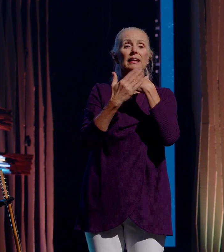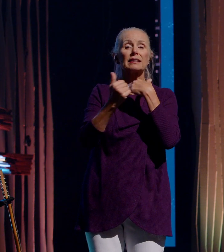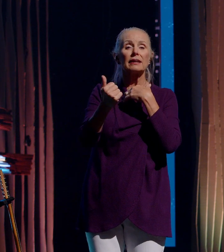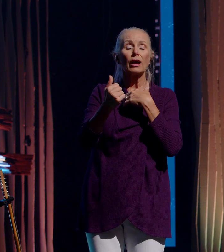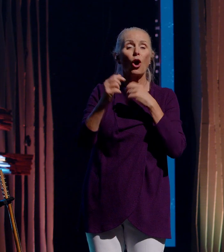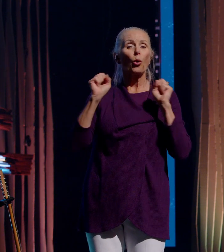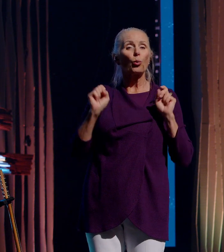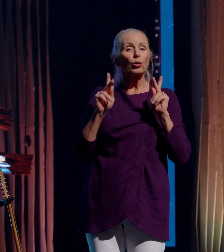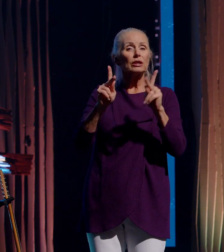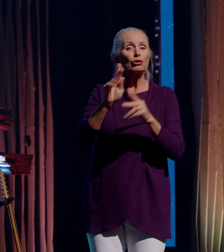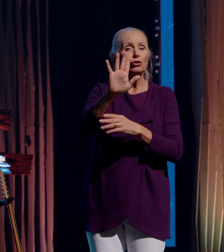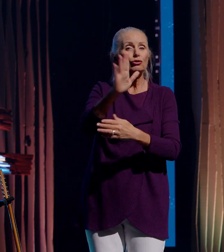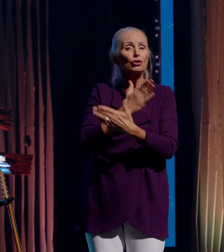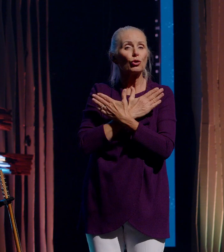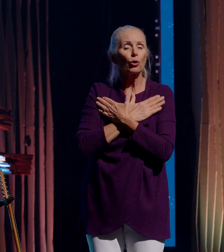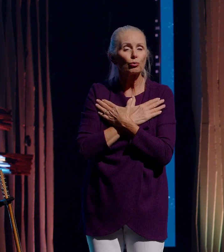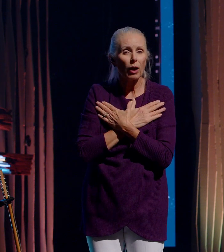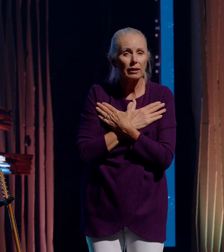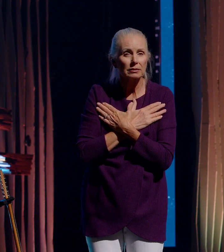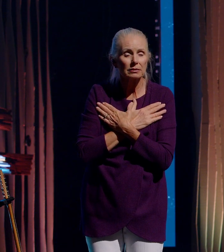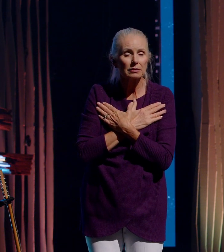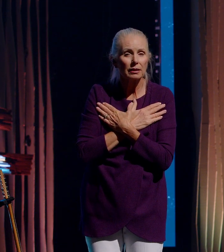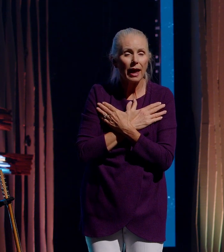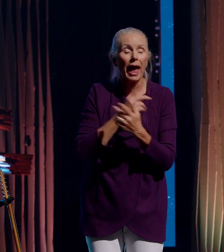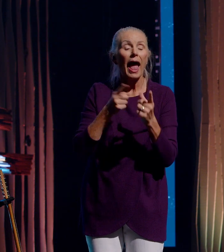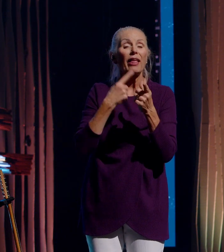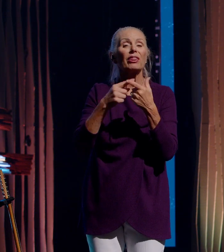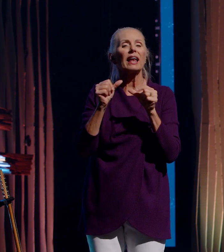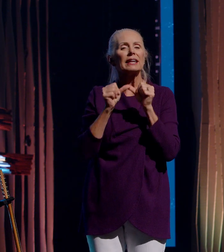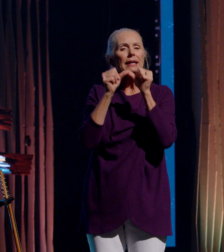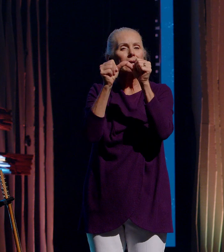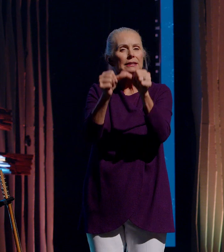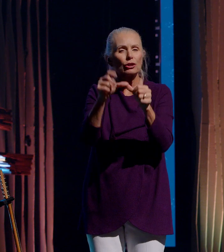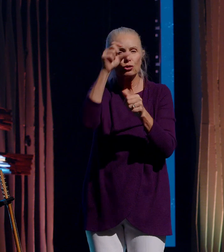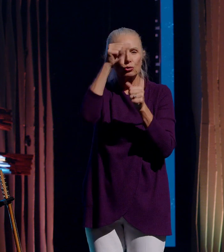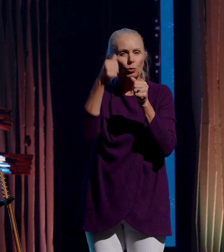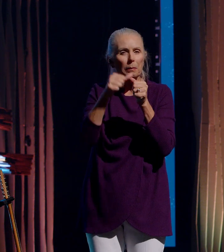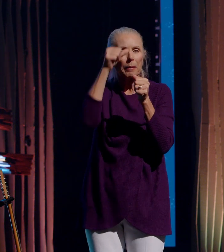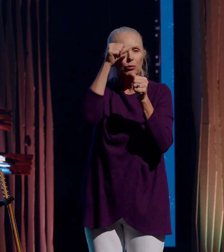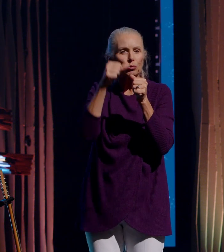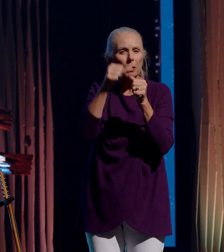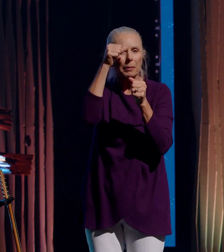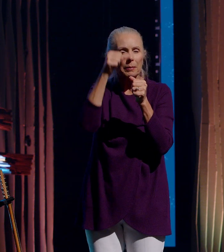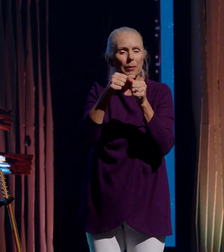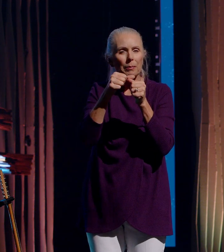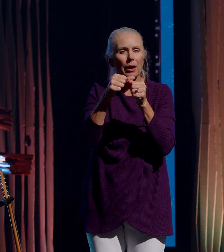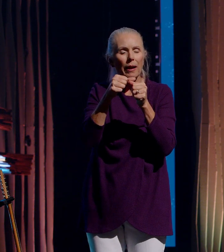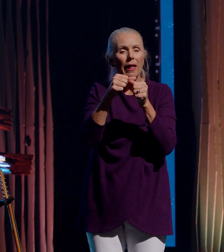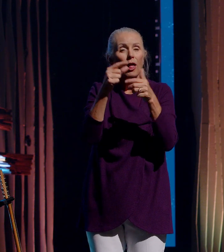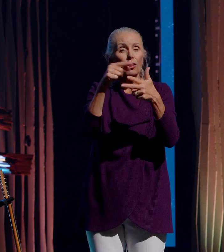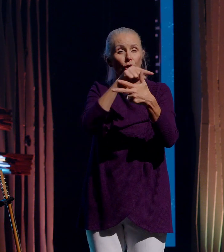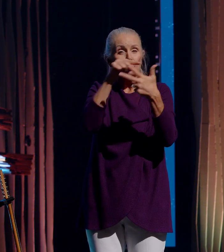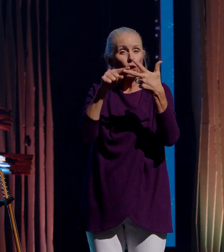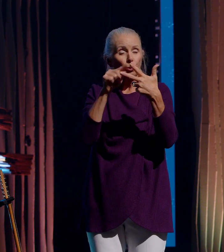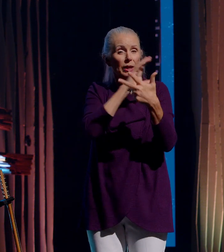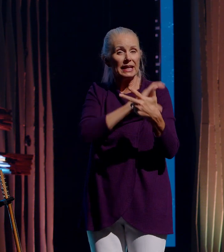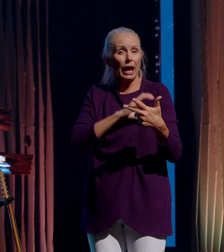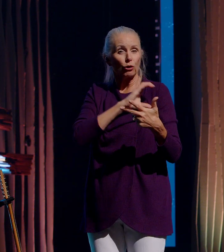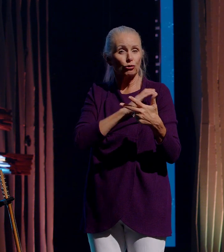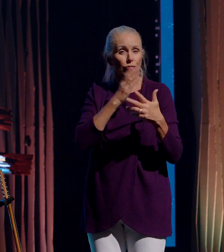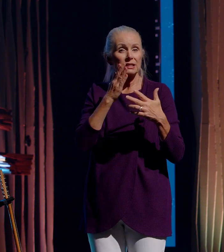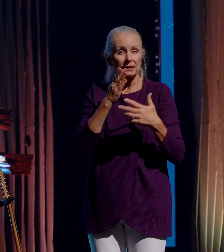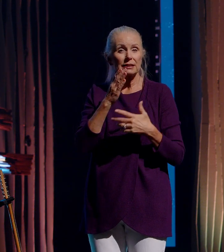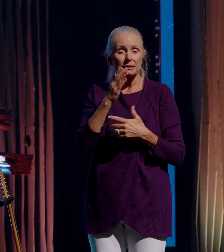Lord has been good to you. You know, the psalmist, he continues this practice of remembrance and specifically pointing out three characteristics of God.